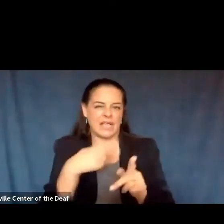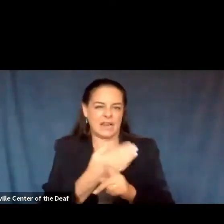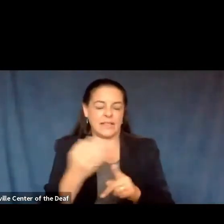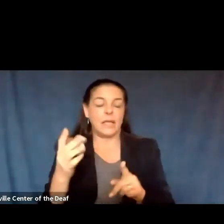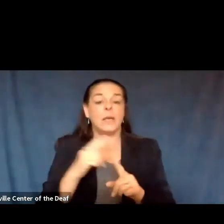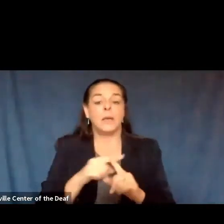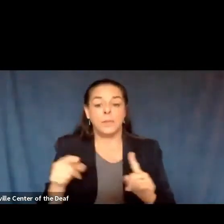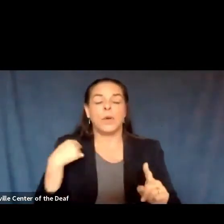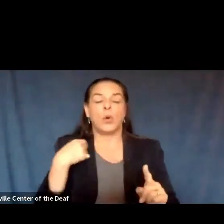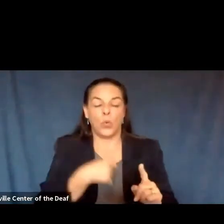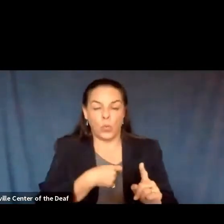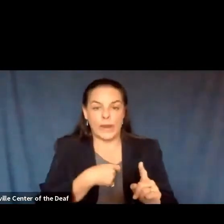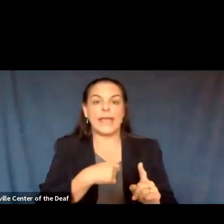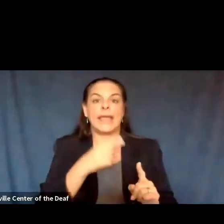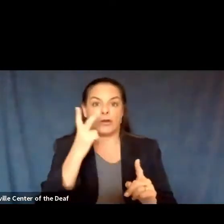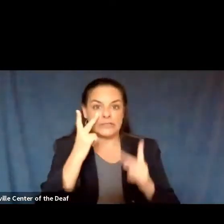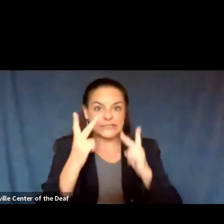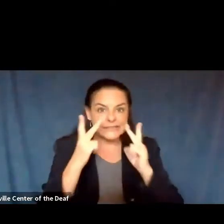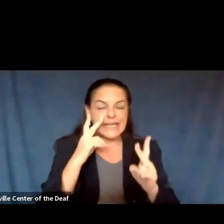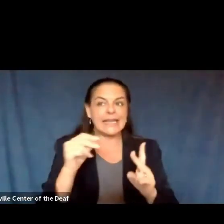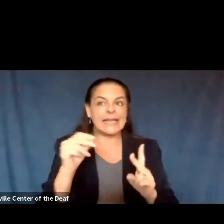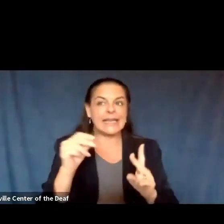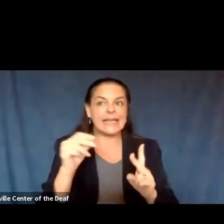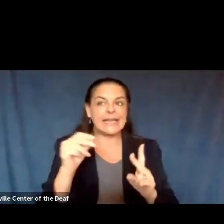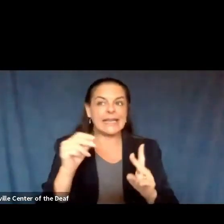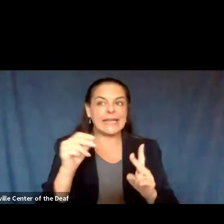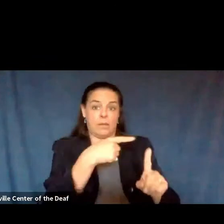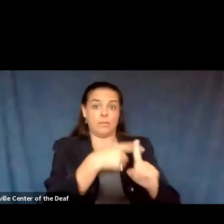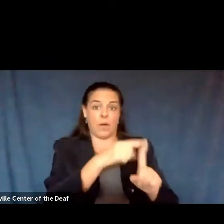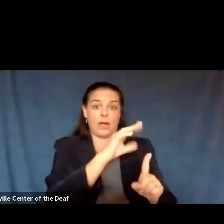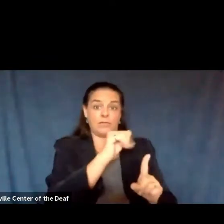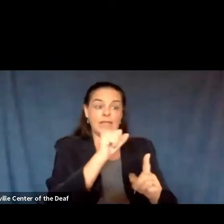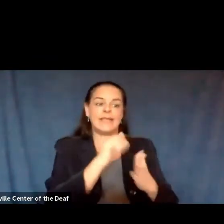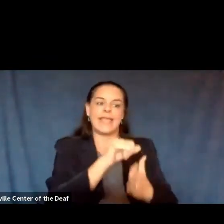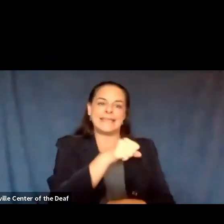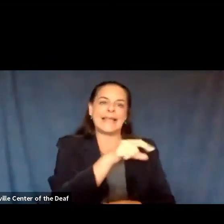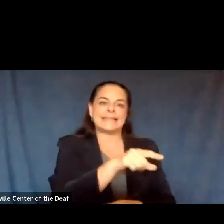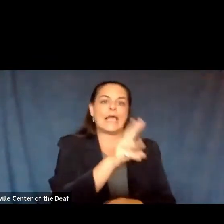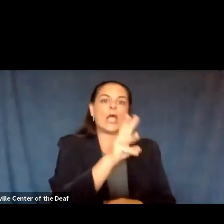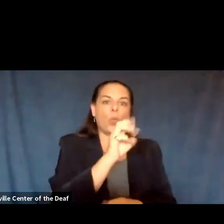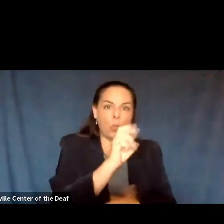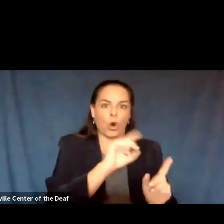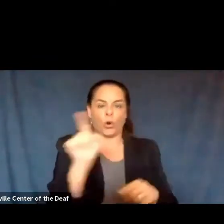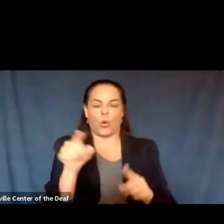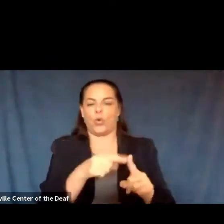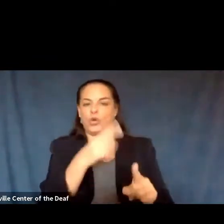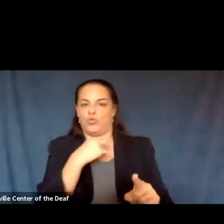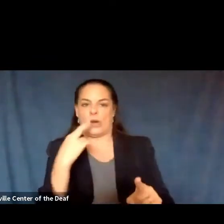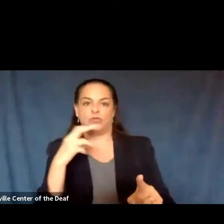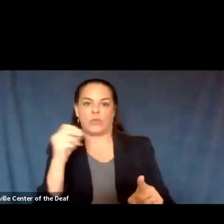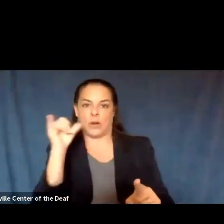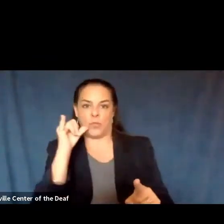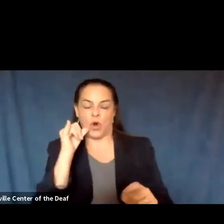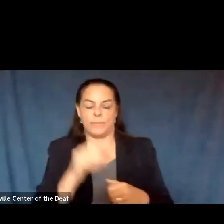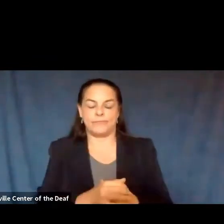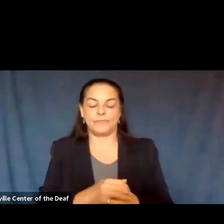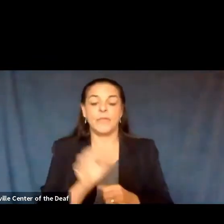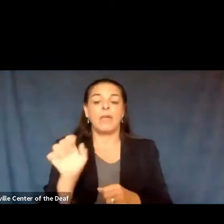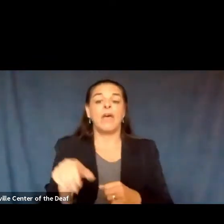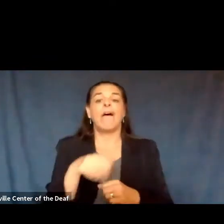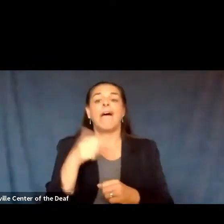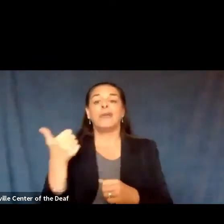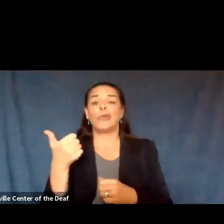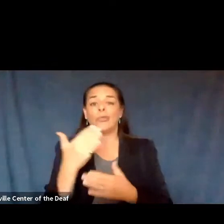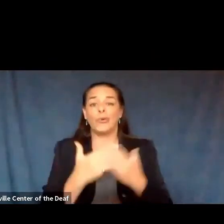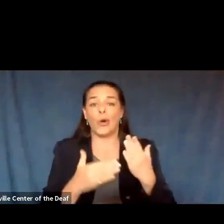absolutely seeing and hearing from our cases that they were going to those places. The other side of this coin that I